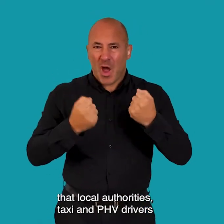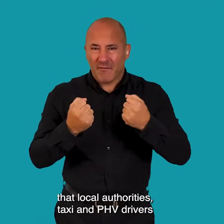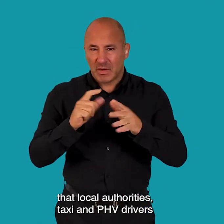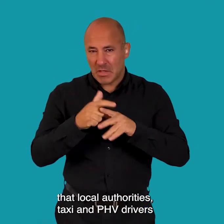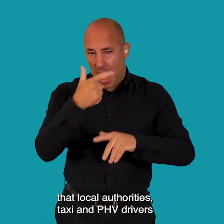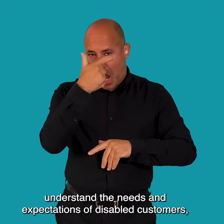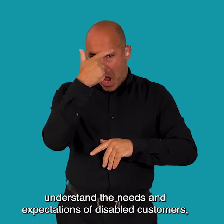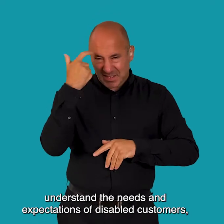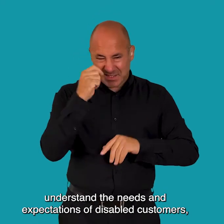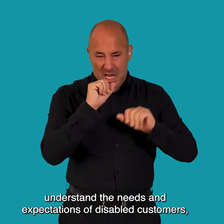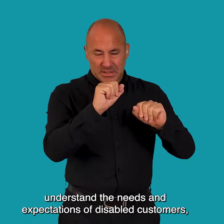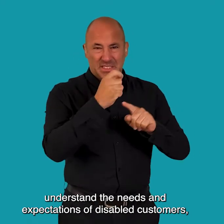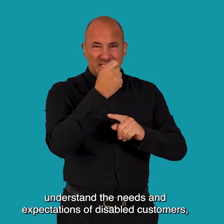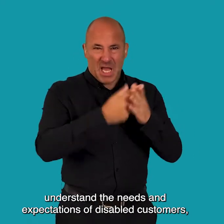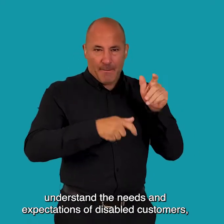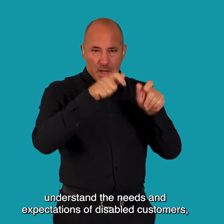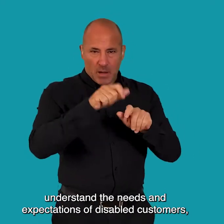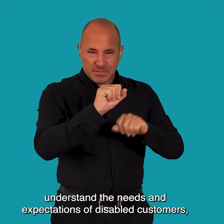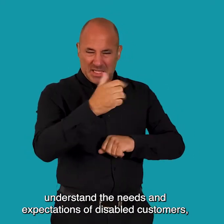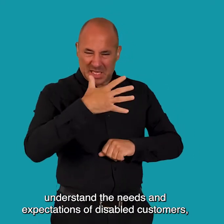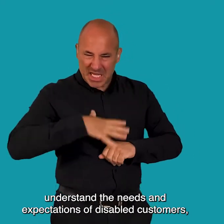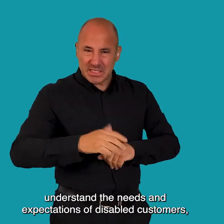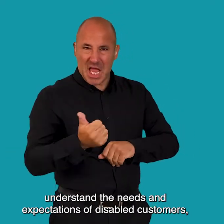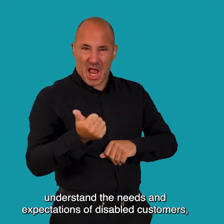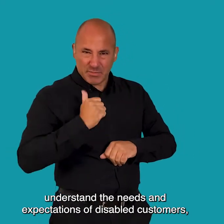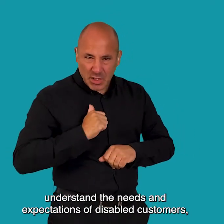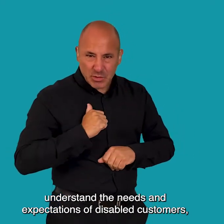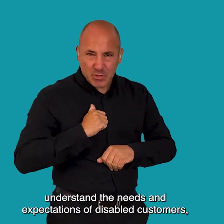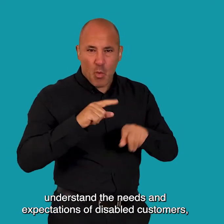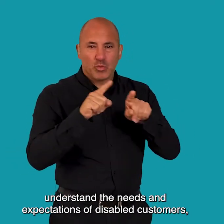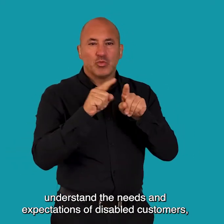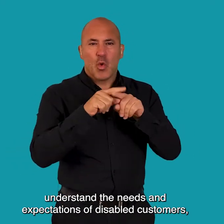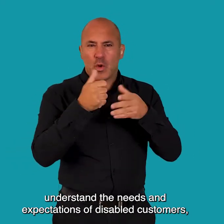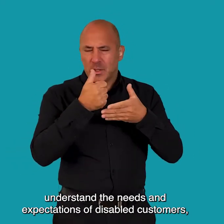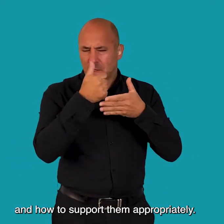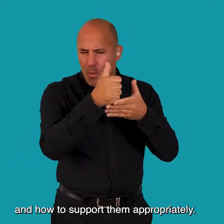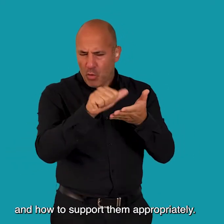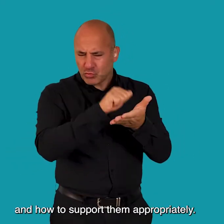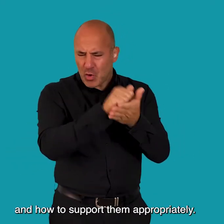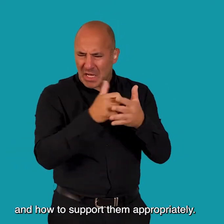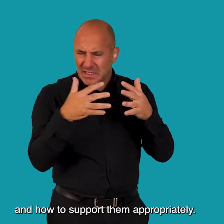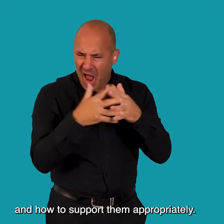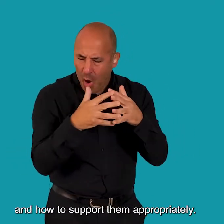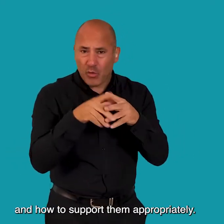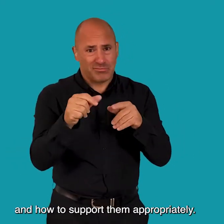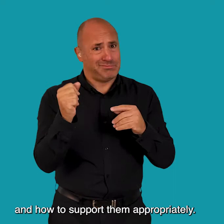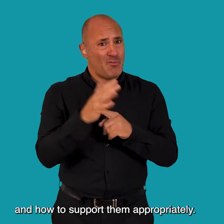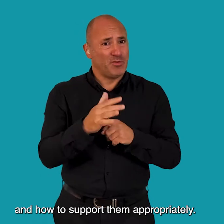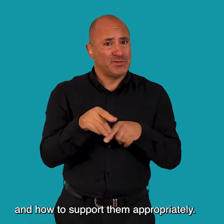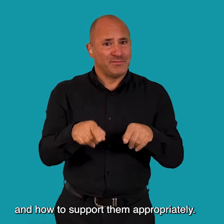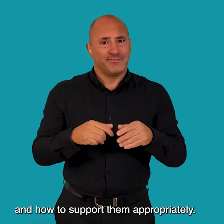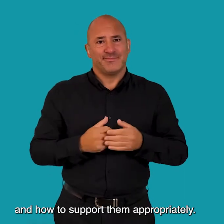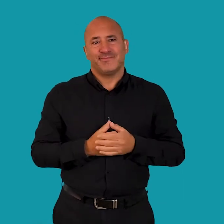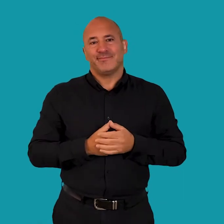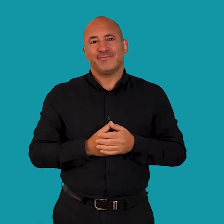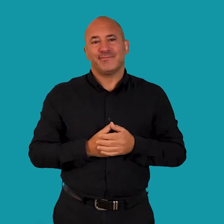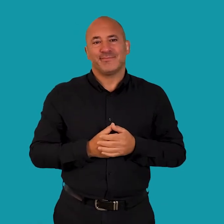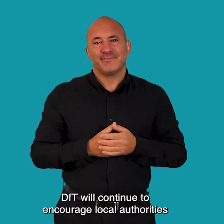drivers understand the needs and expectations of disabled customers and how to support them appropriately.